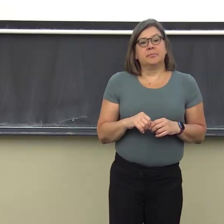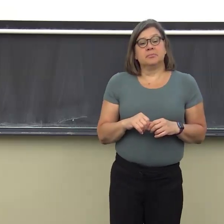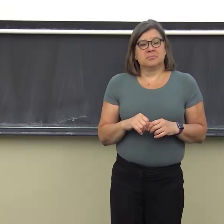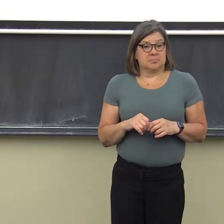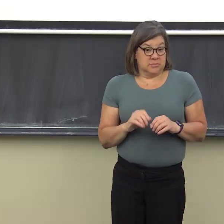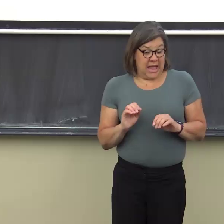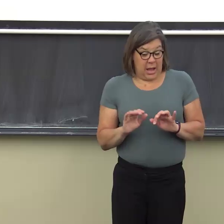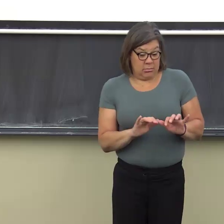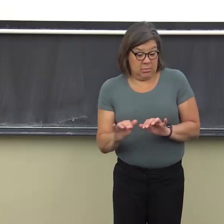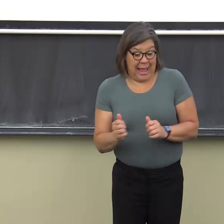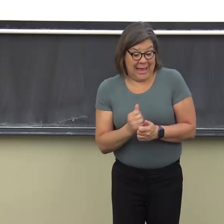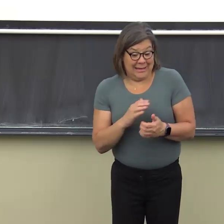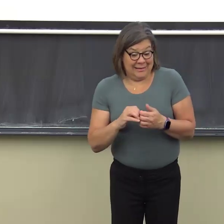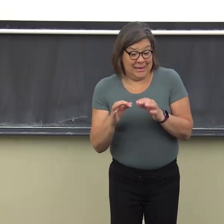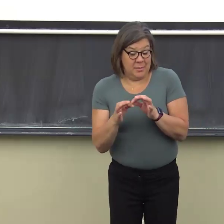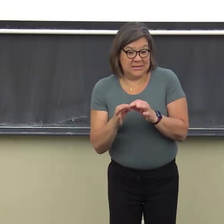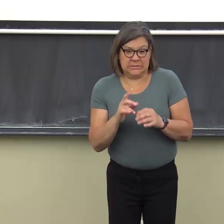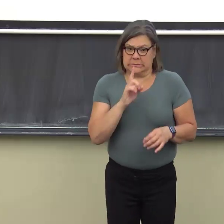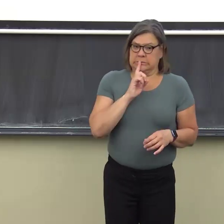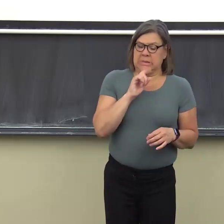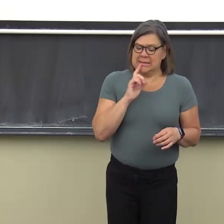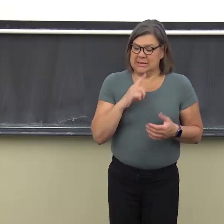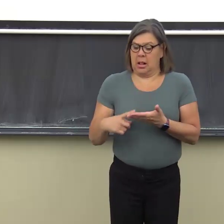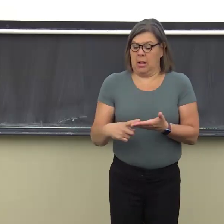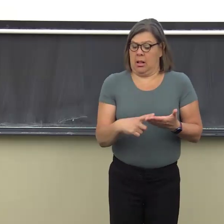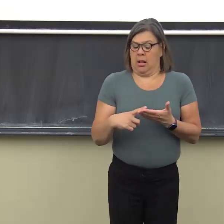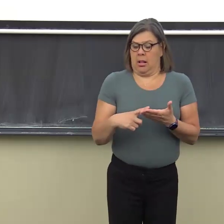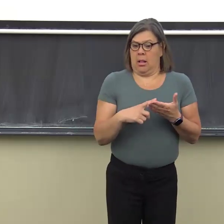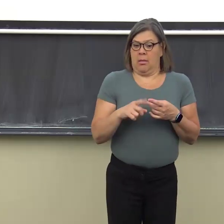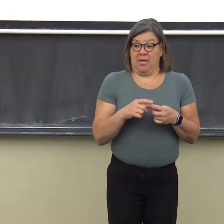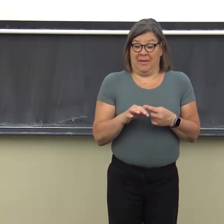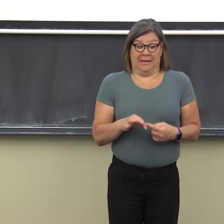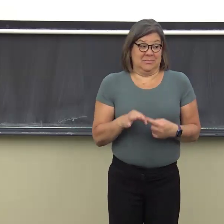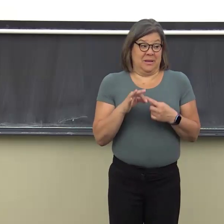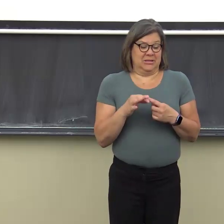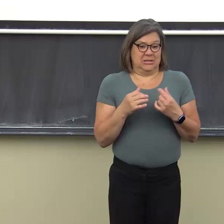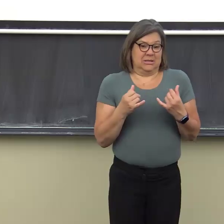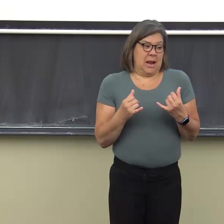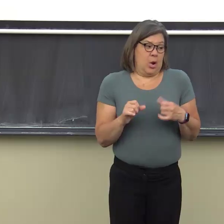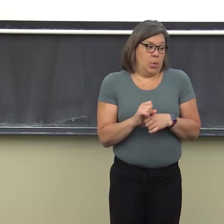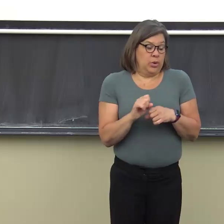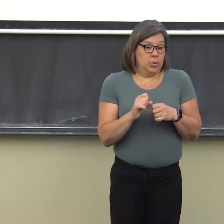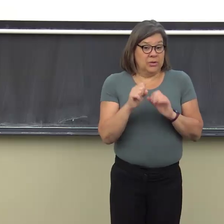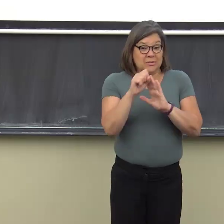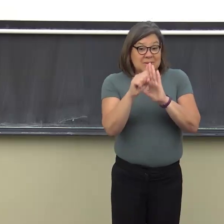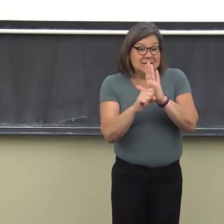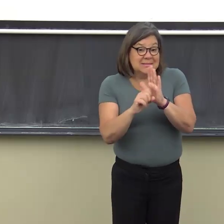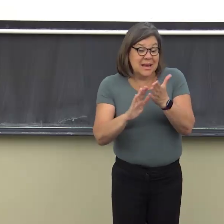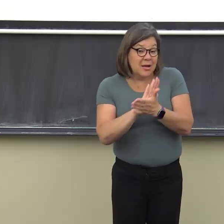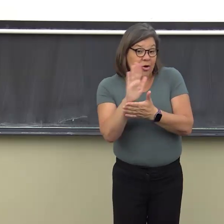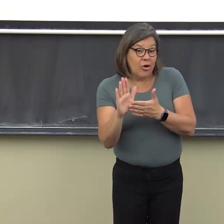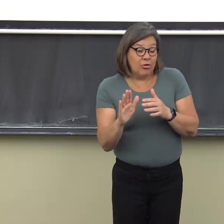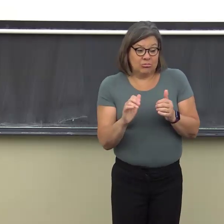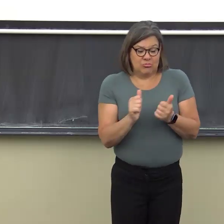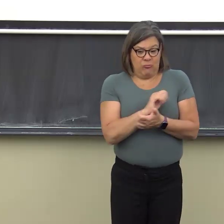message, right? I see a lot of these discussions around us, especially like we work with the state college. So like all